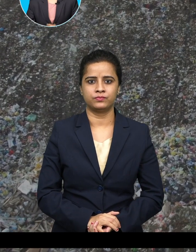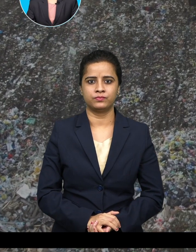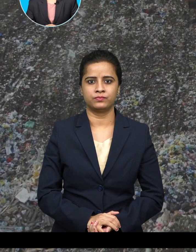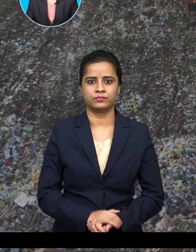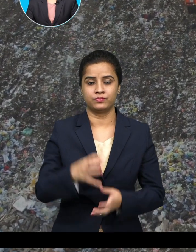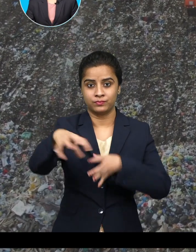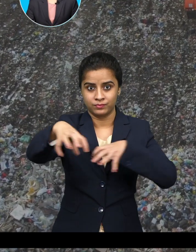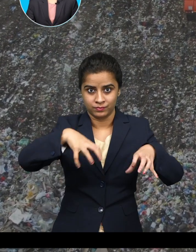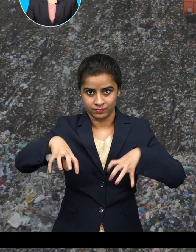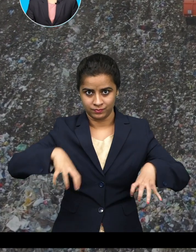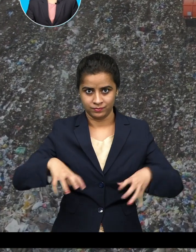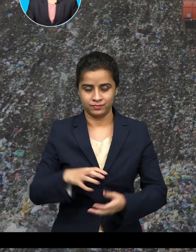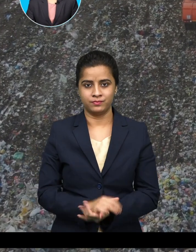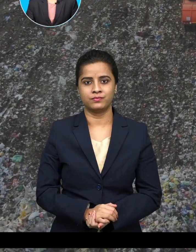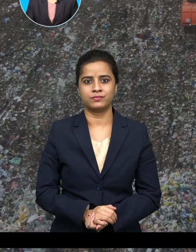Segregation.